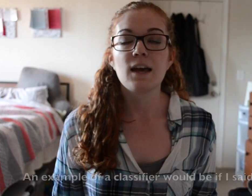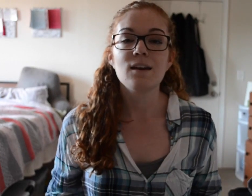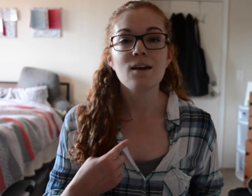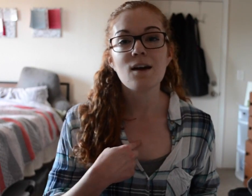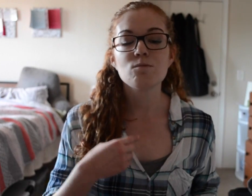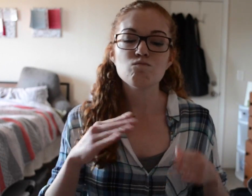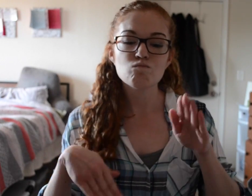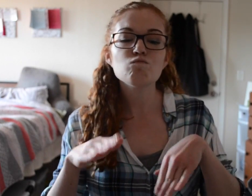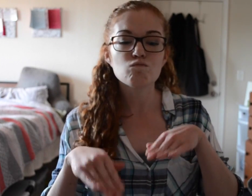said,